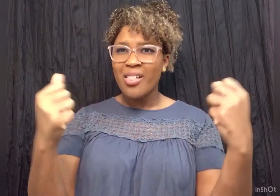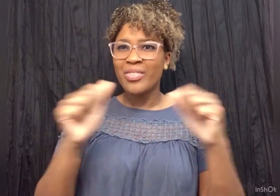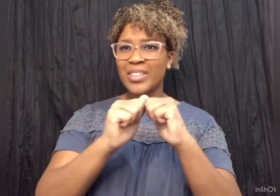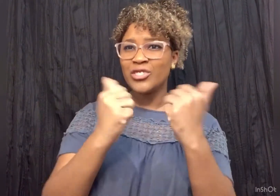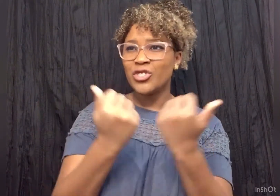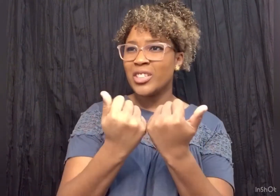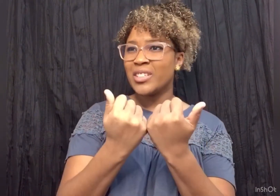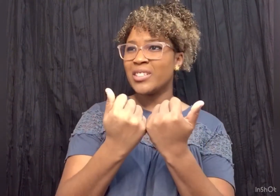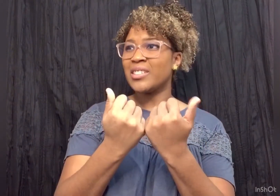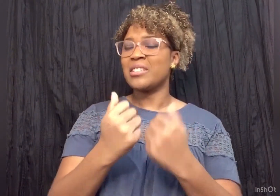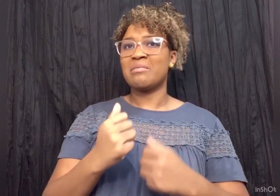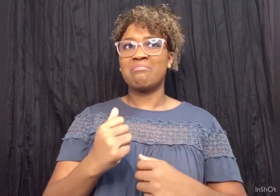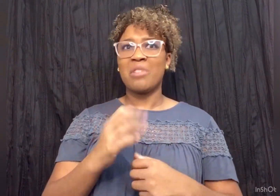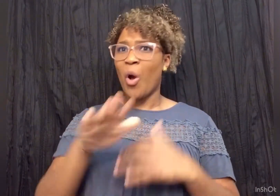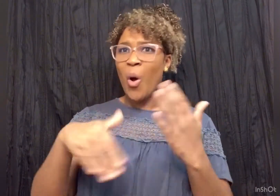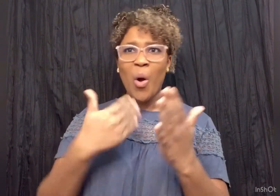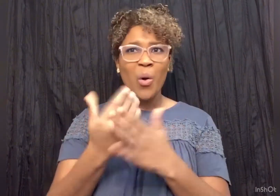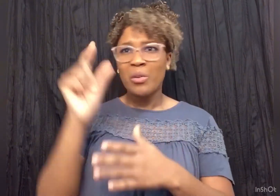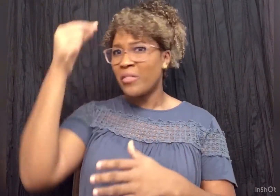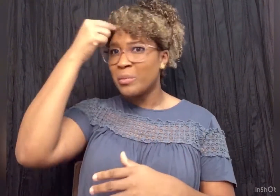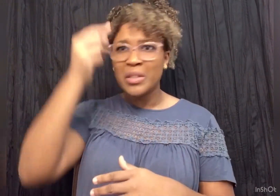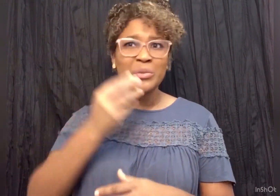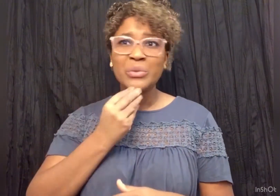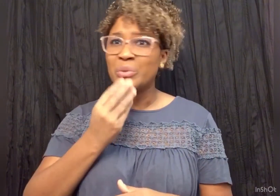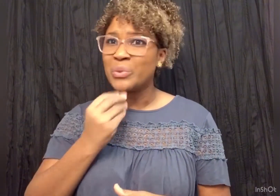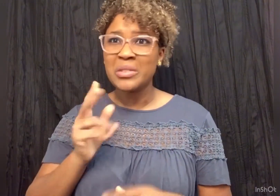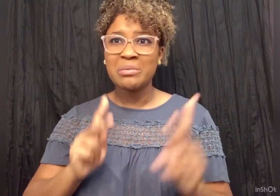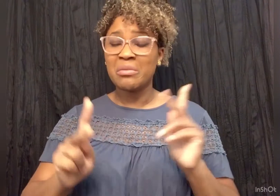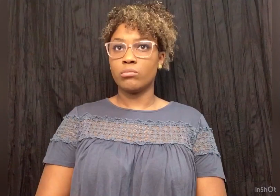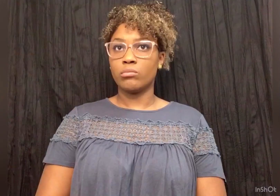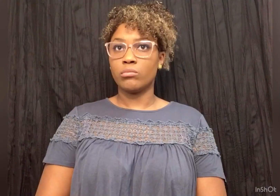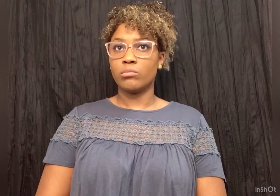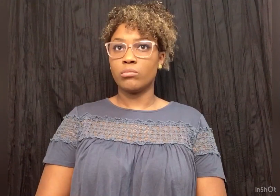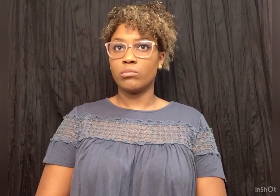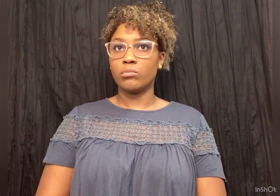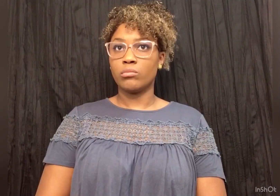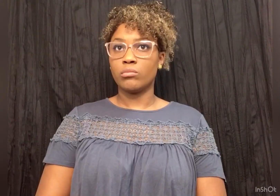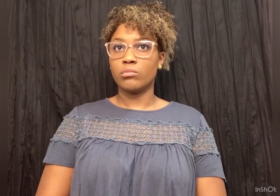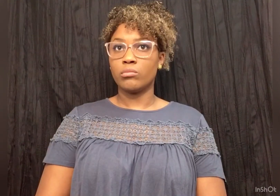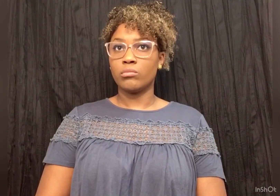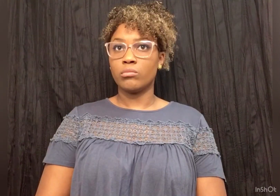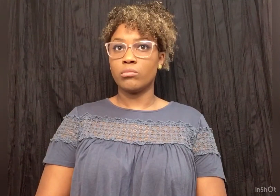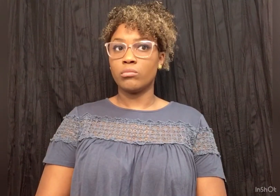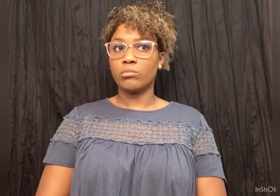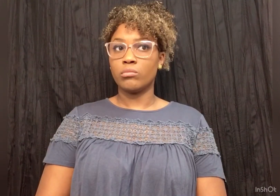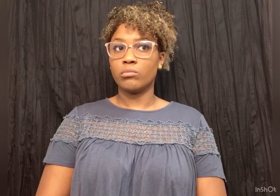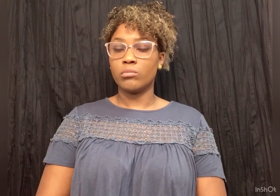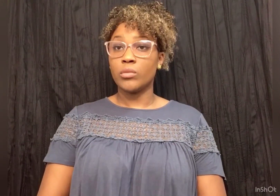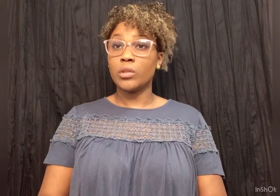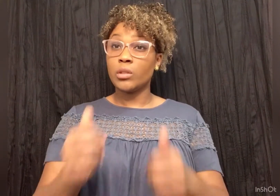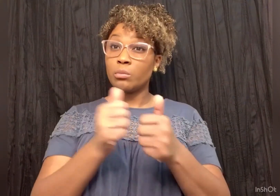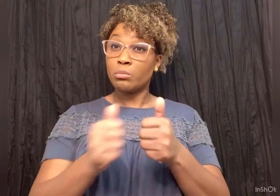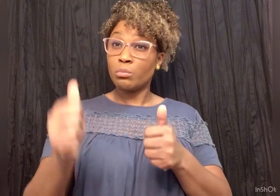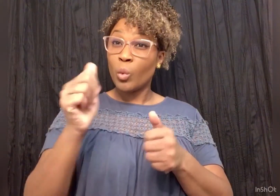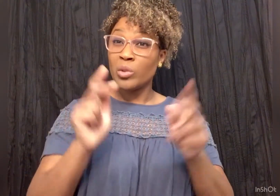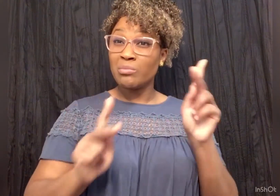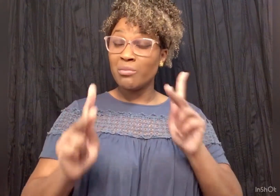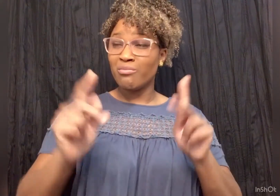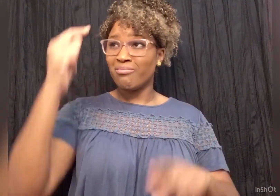governmental apparatus. People Most people thought that we would remain in